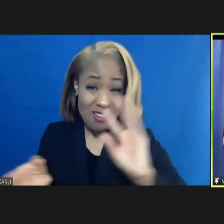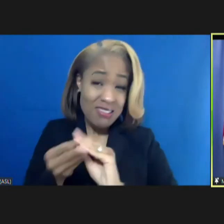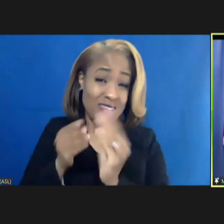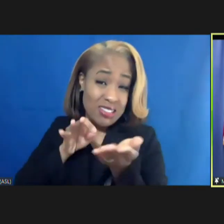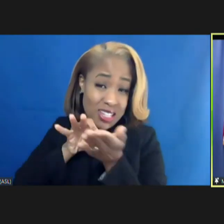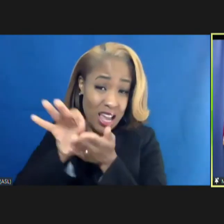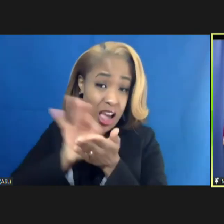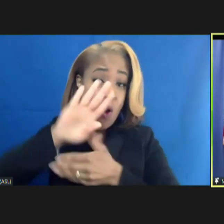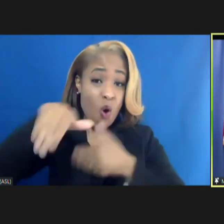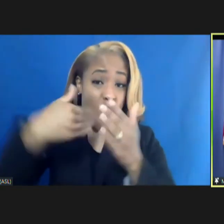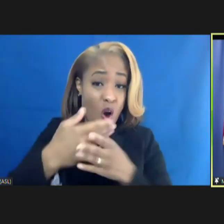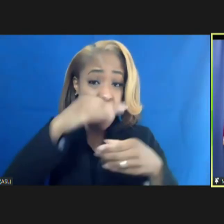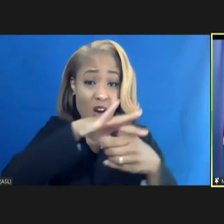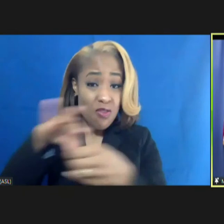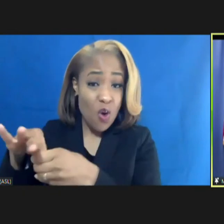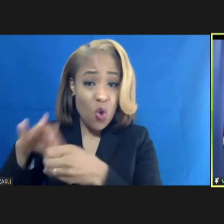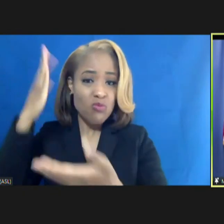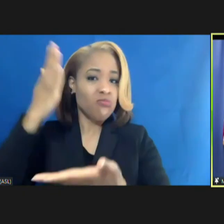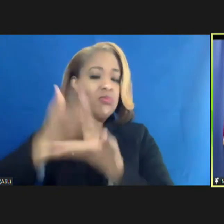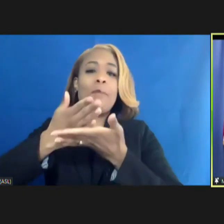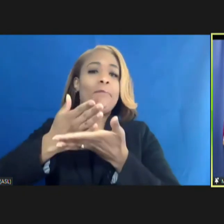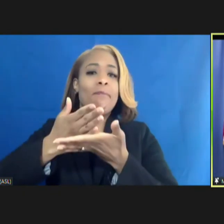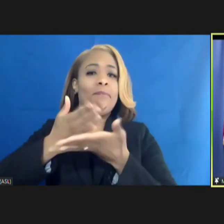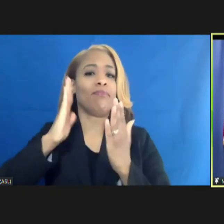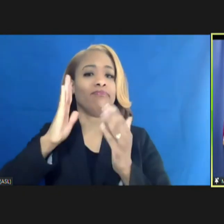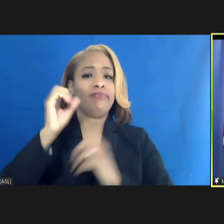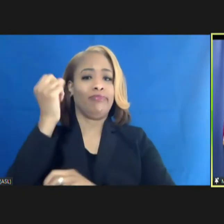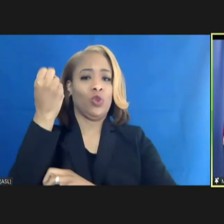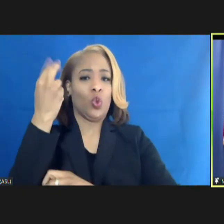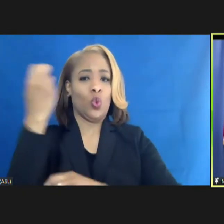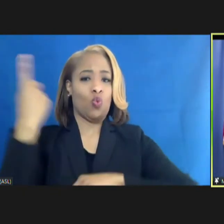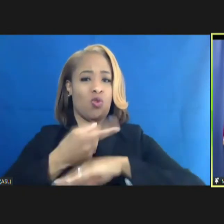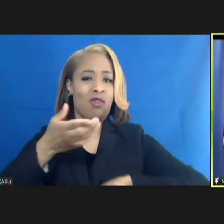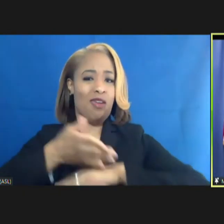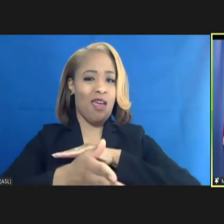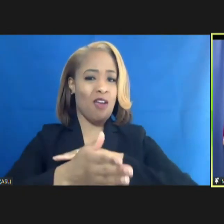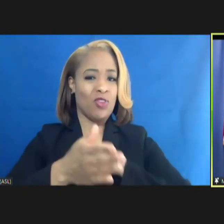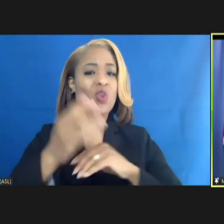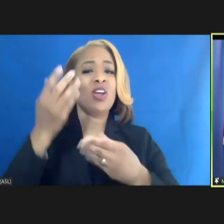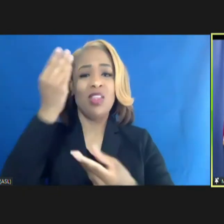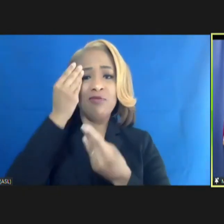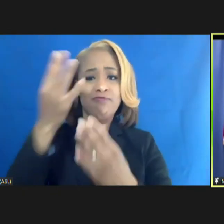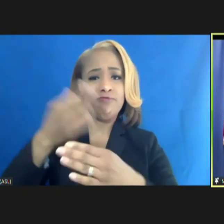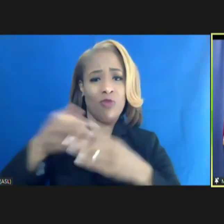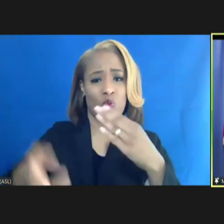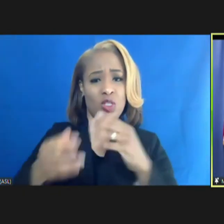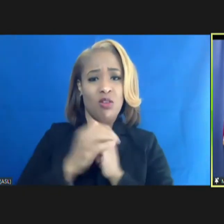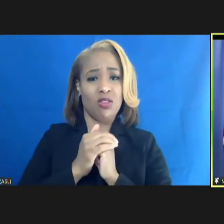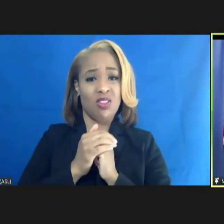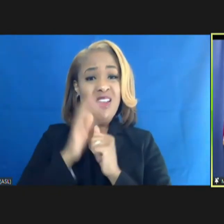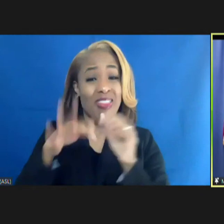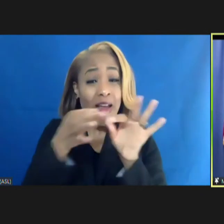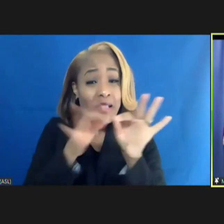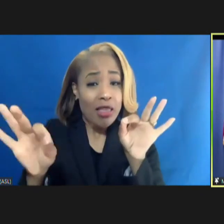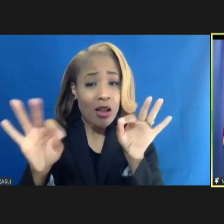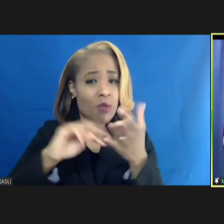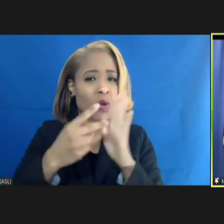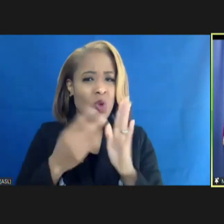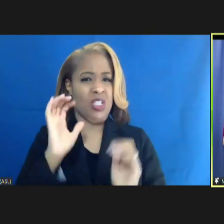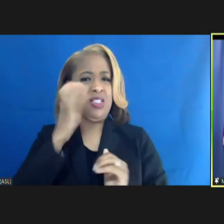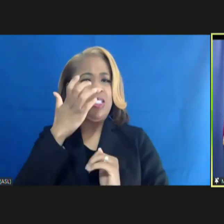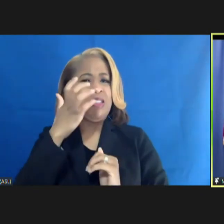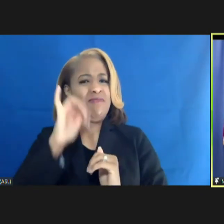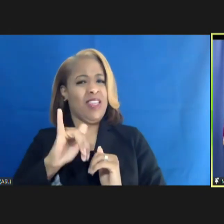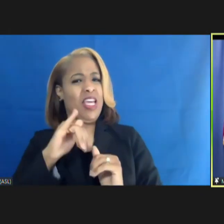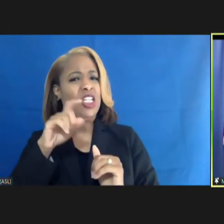to stop by noon on the day after the election and the results reported at that time. Based on the language, it would seem that this needs